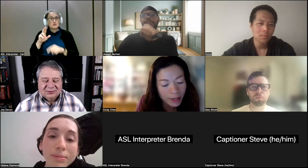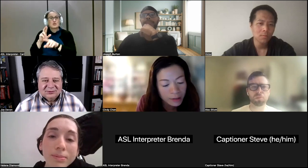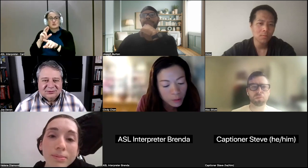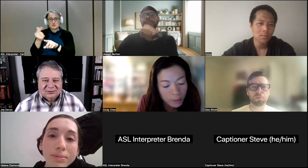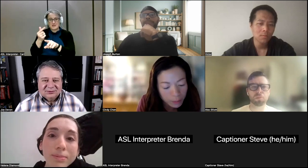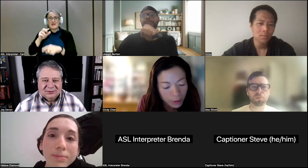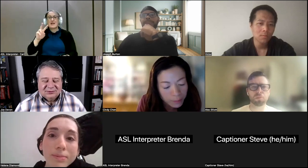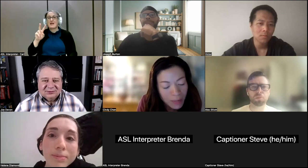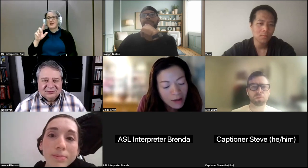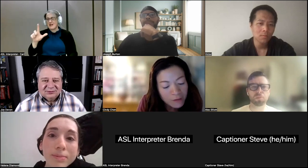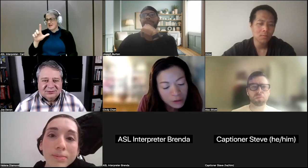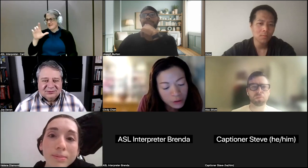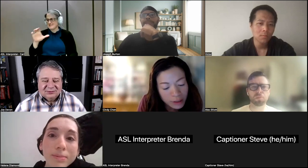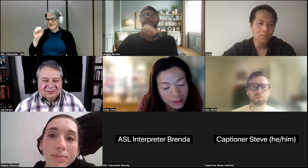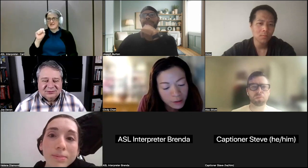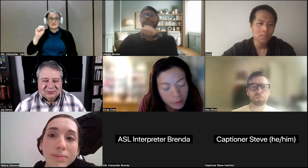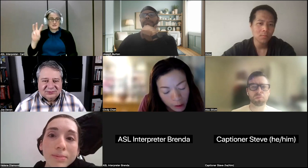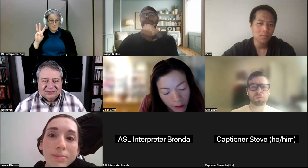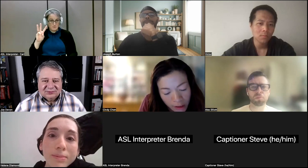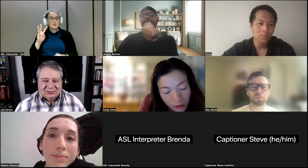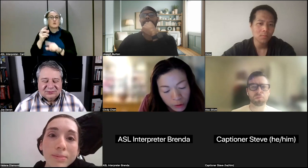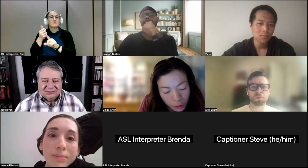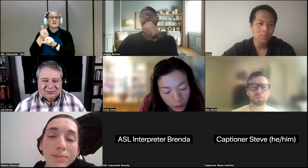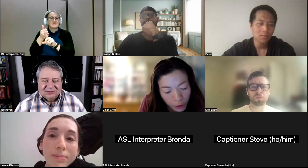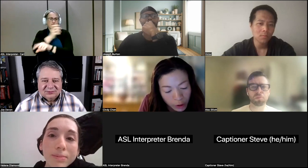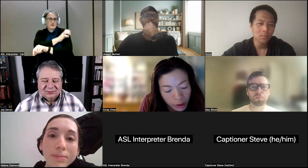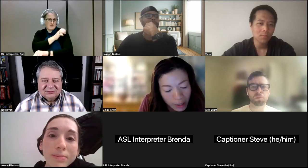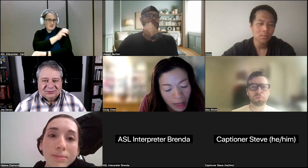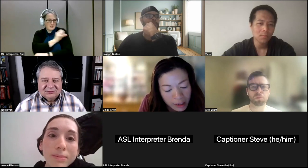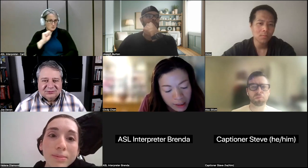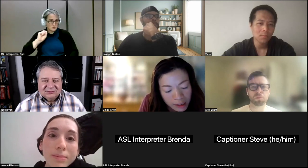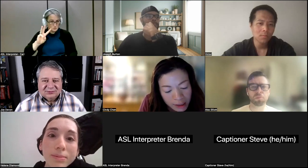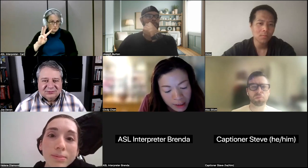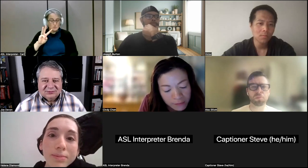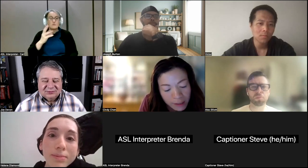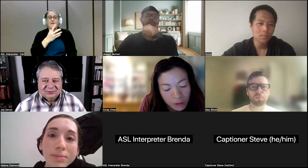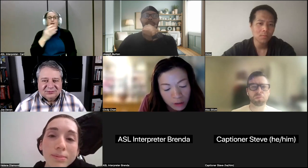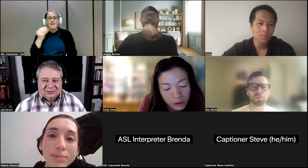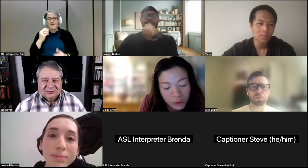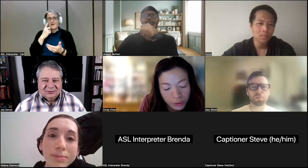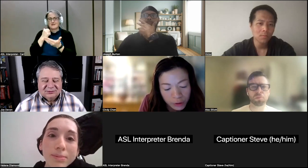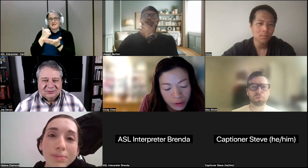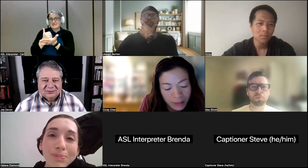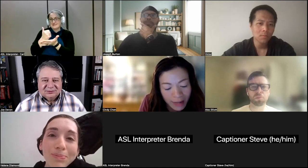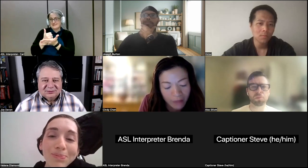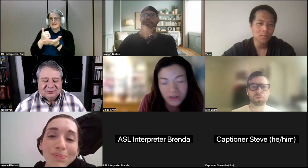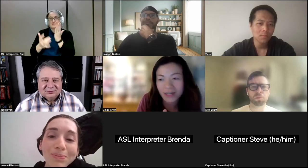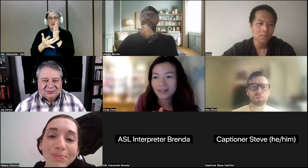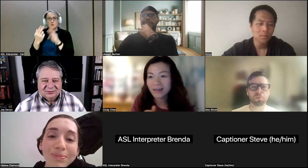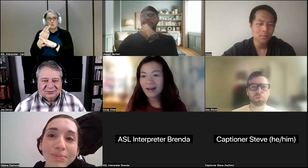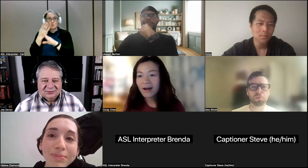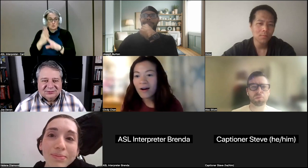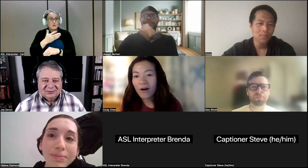our council member. Victor is a clinical social worker and assistive technology user and